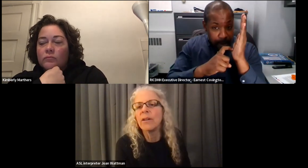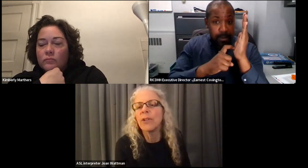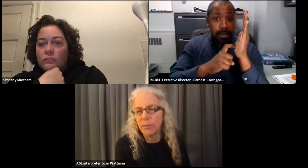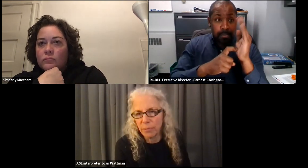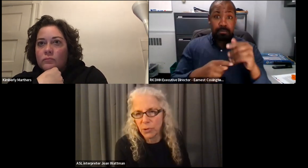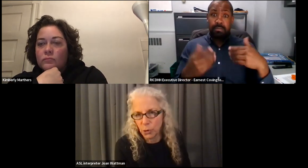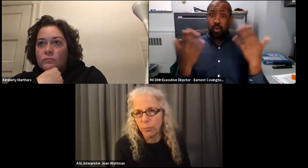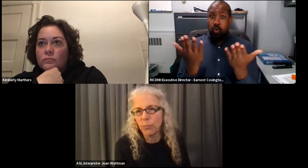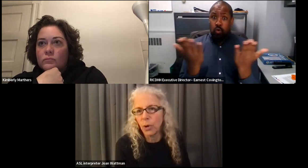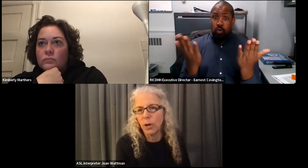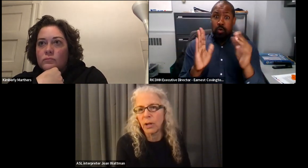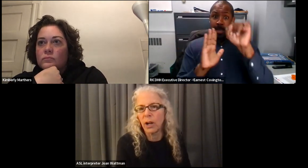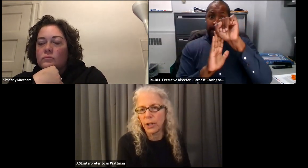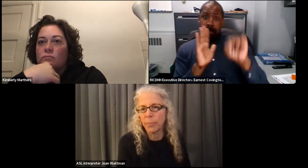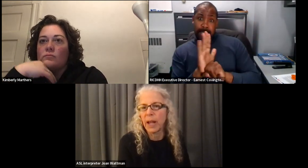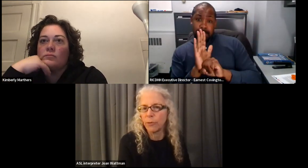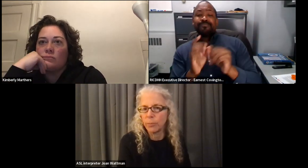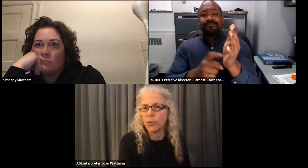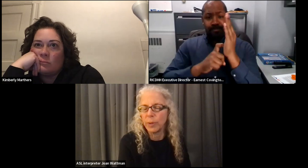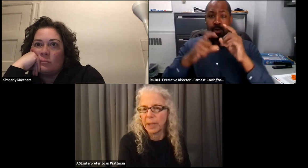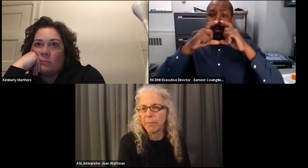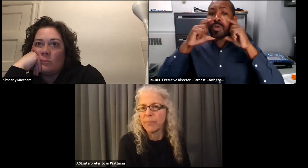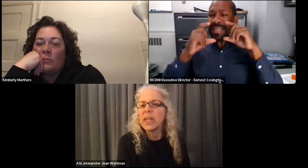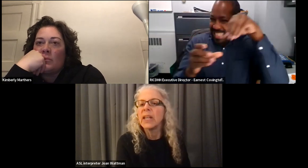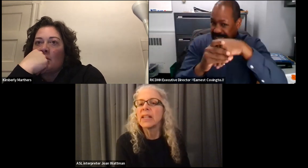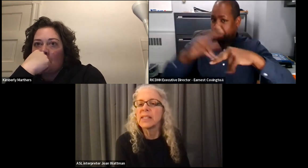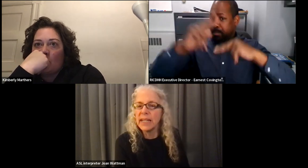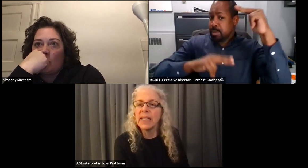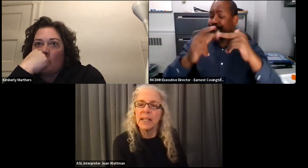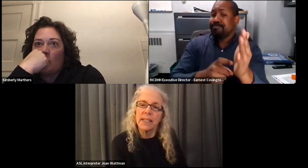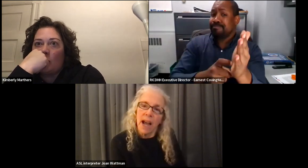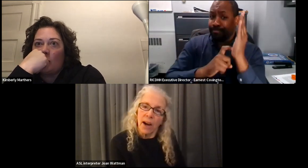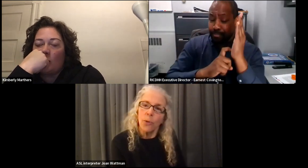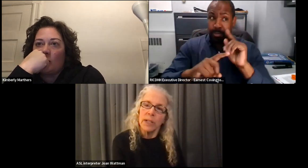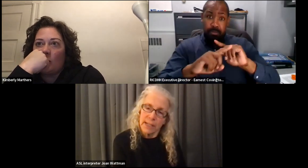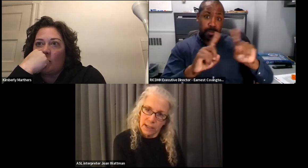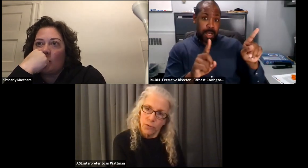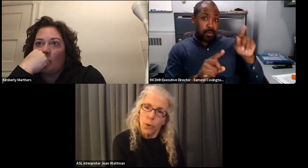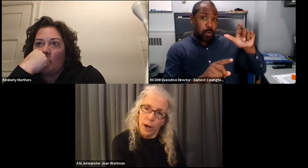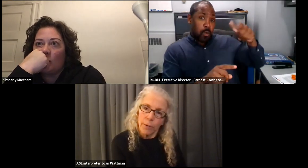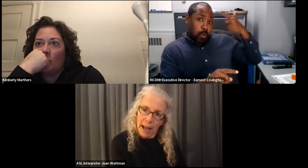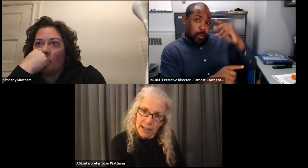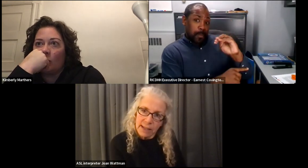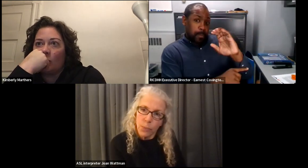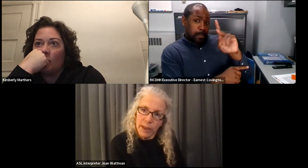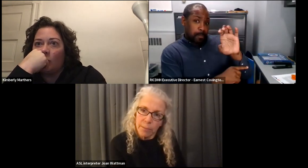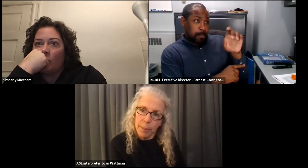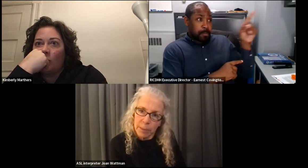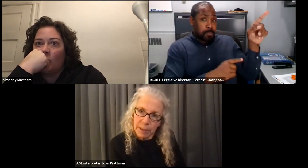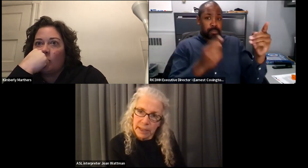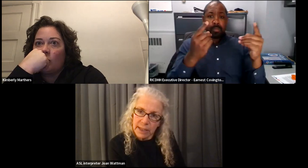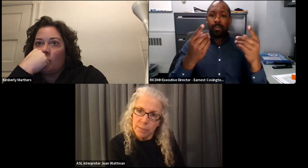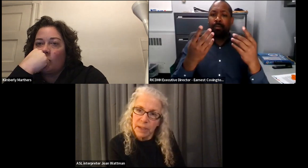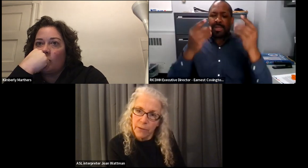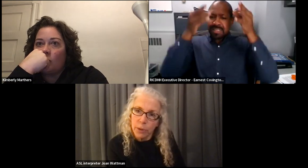be Zoom or another platform streaming. The state does now still require masks within